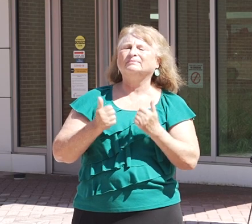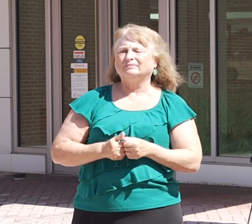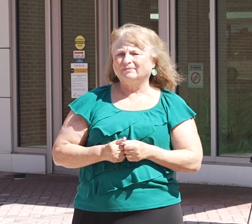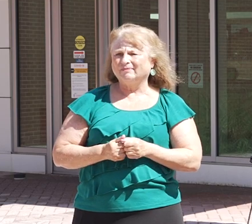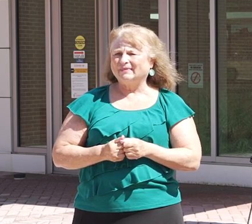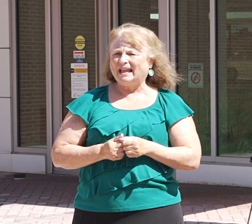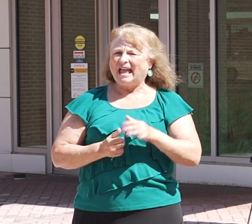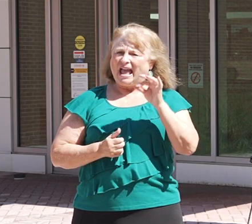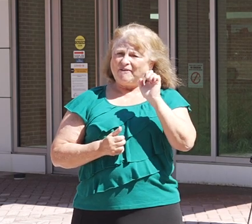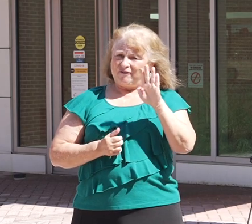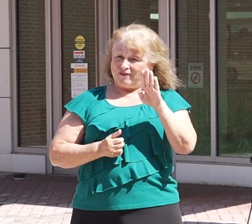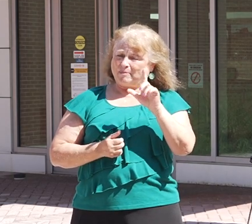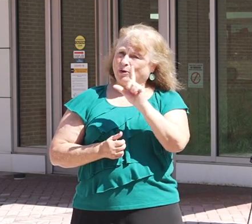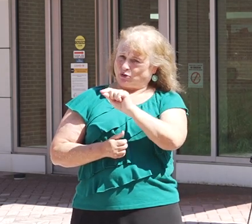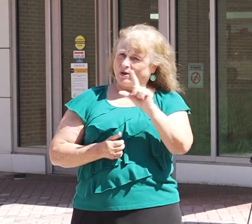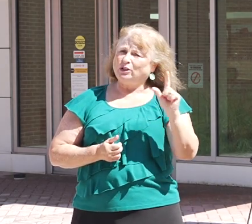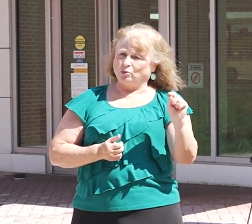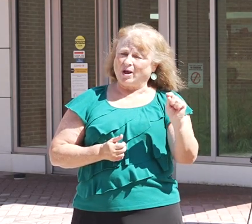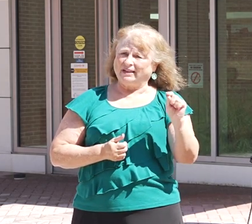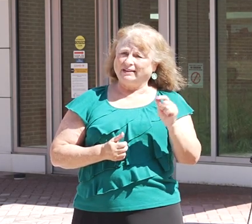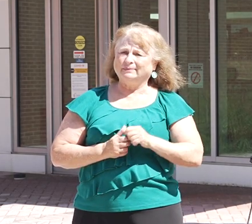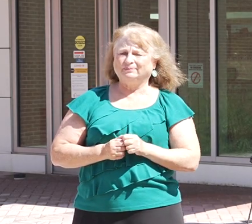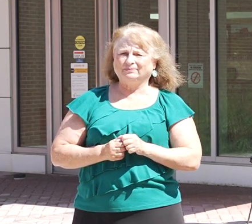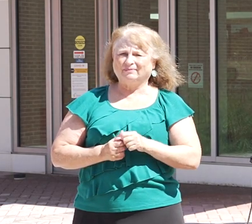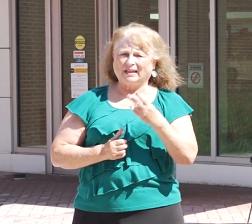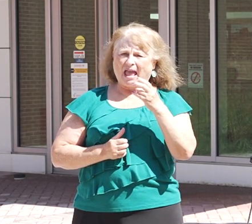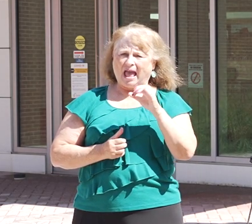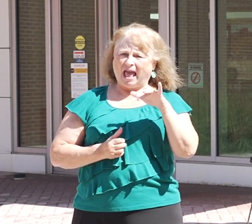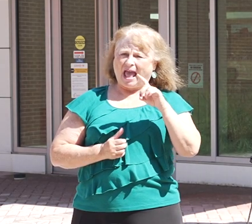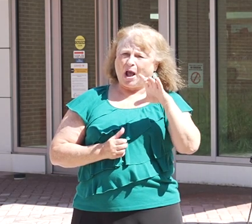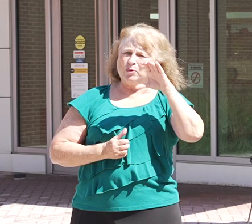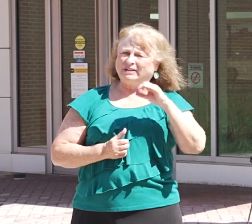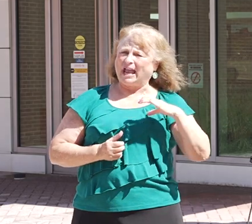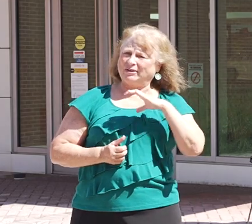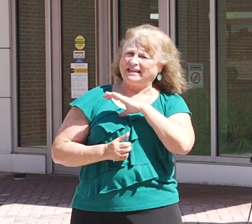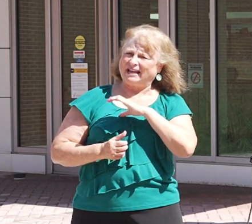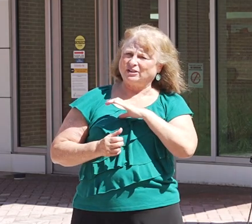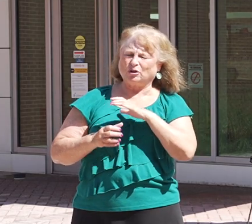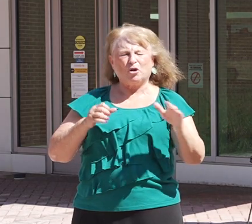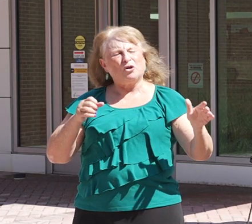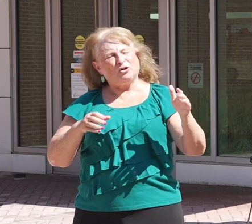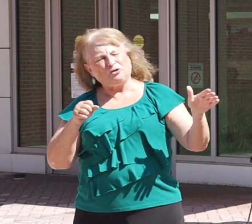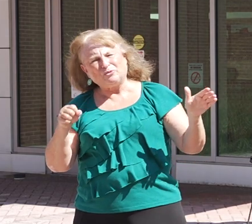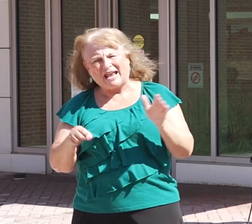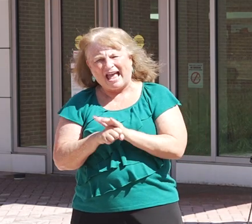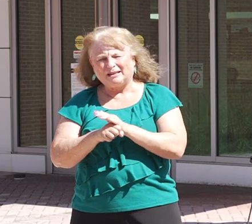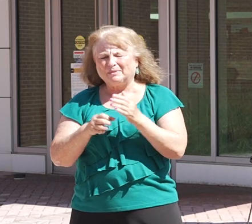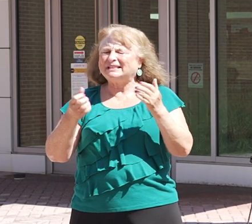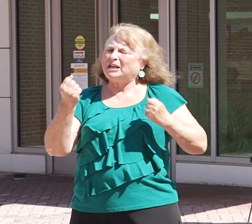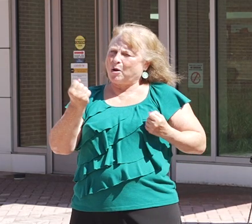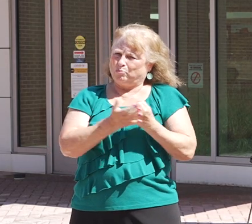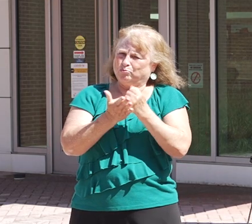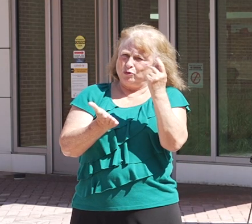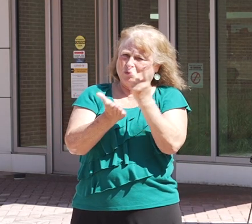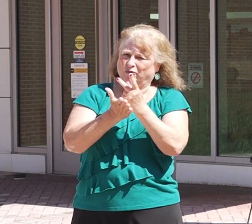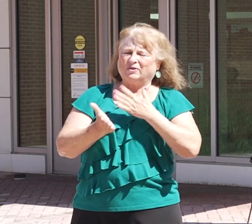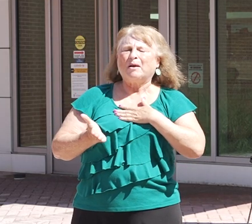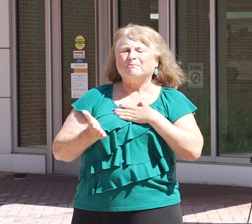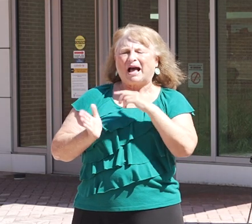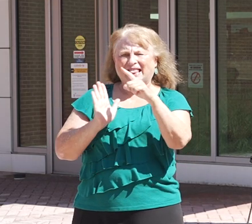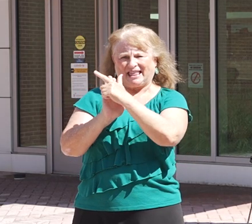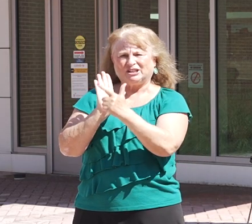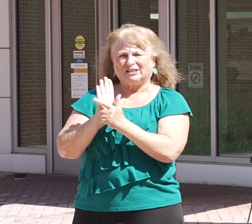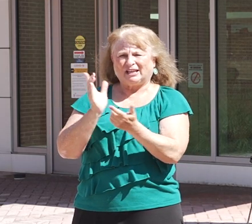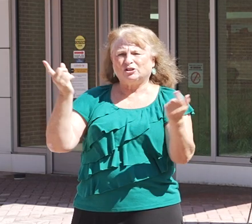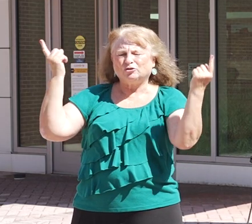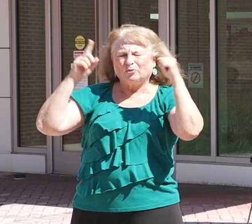In February of 2020, the Howard County Council unanimously approved my legislation to enter into a